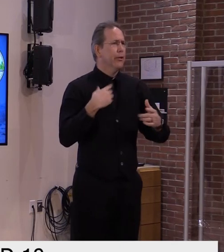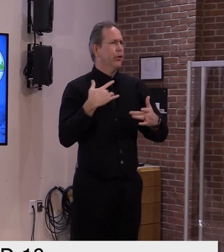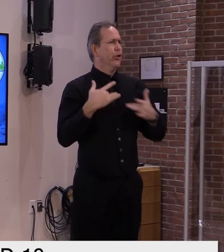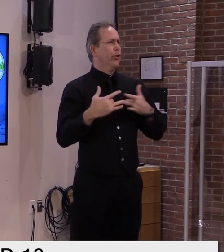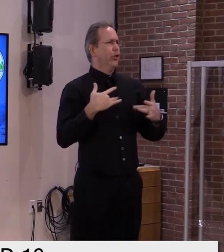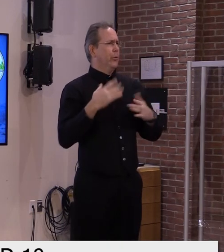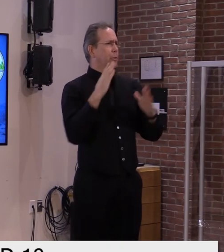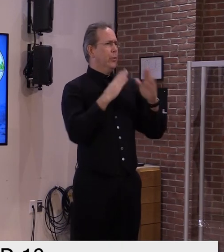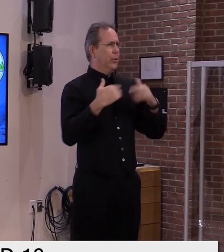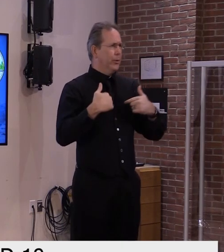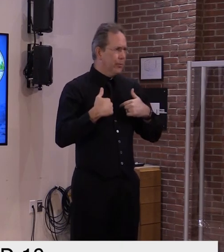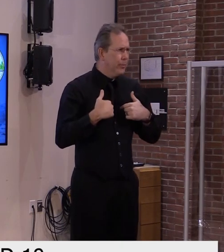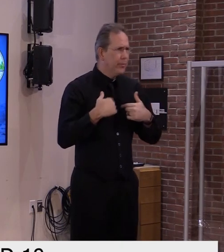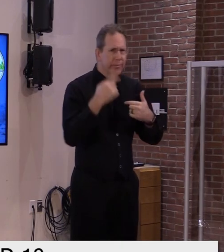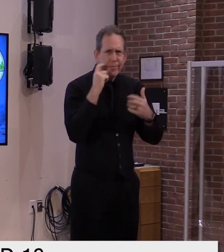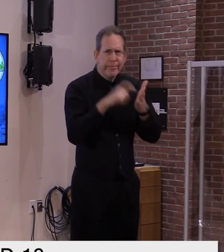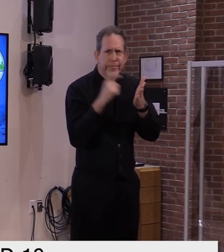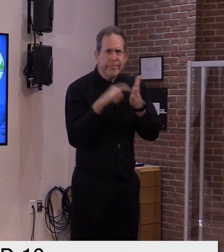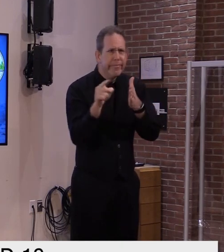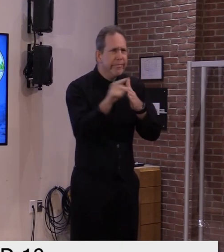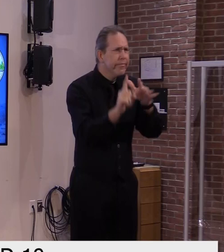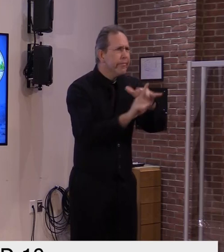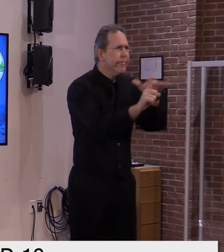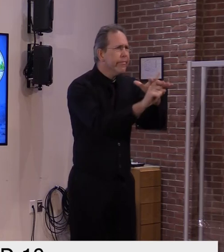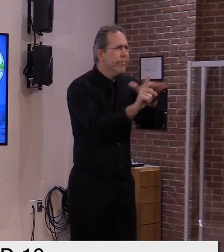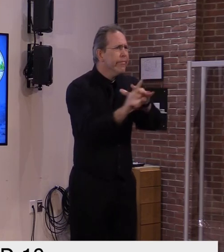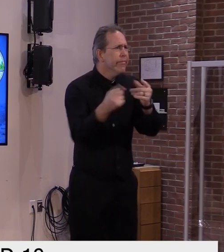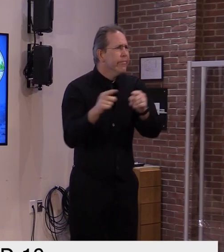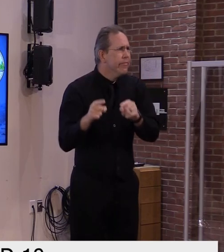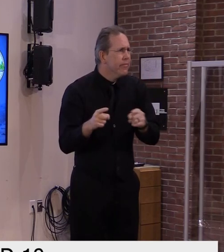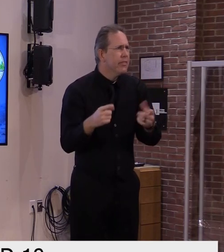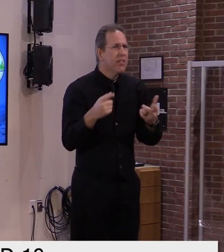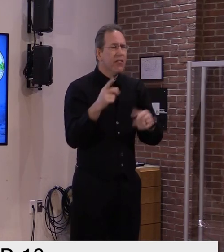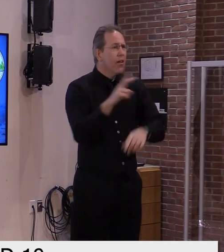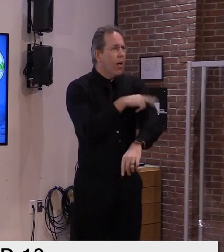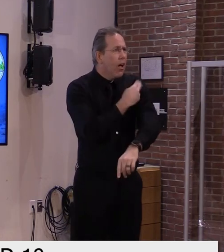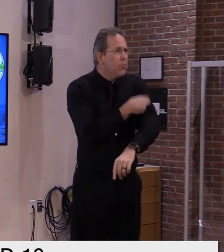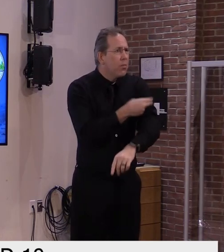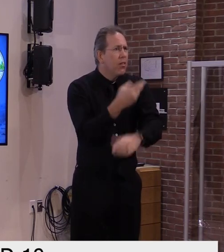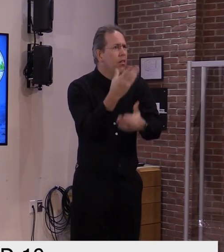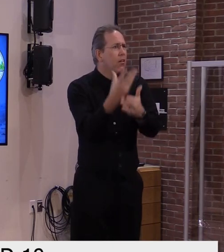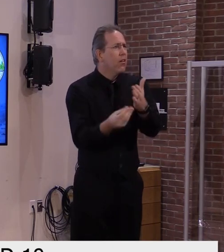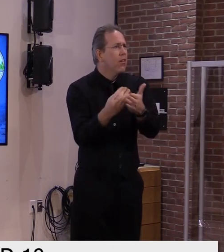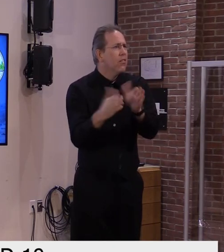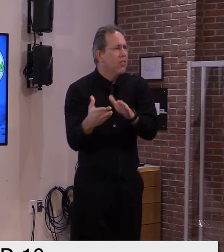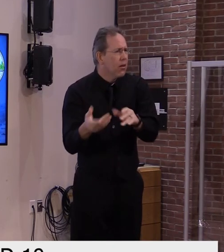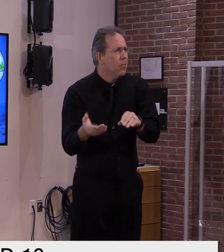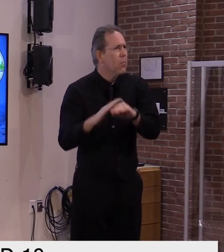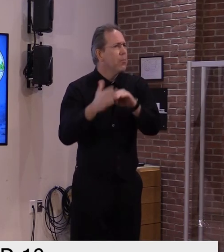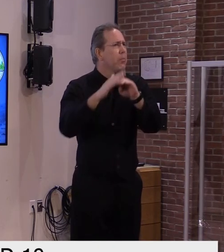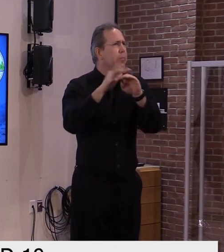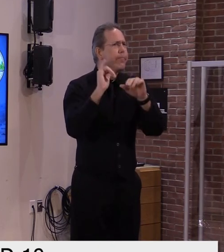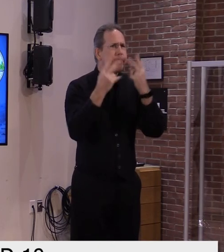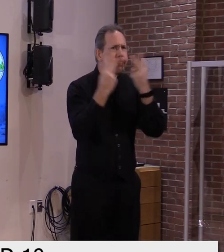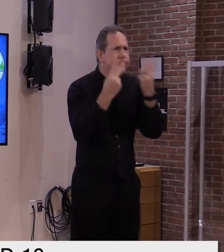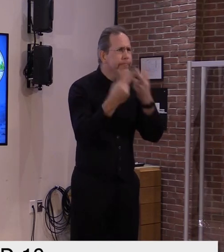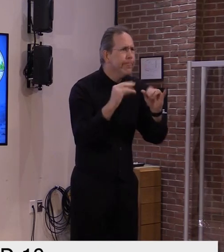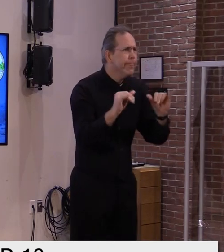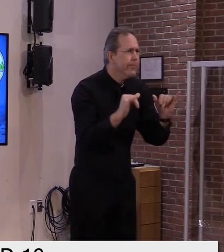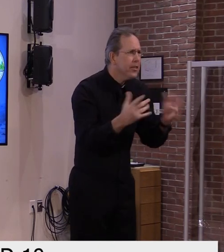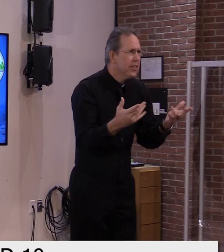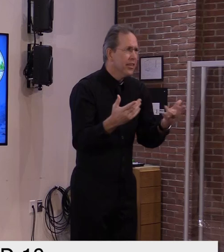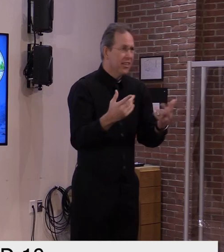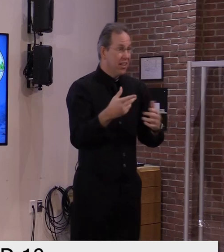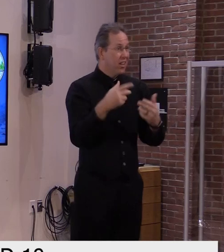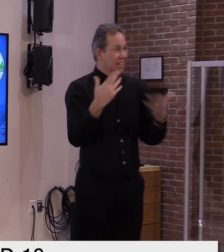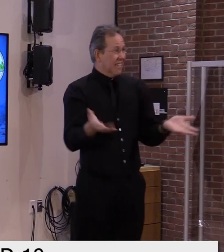sporadic case counts, with hospitalizations and deaths on the rise. But even with vaccinations underway and the light